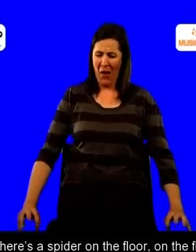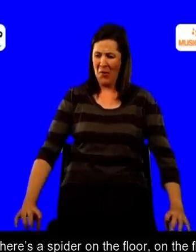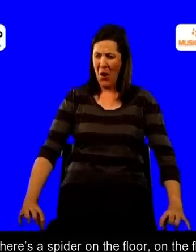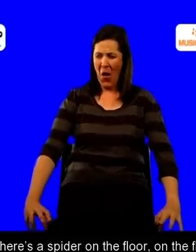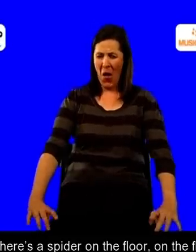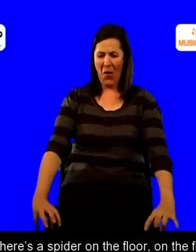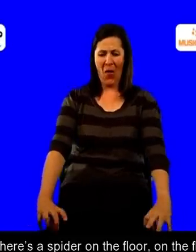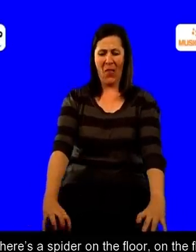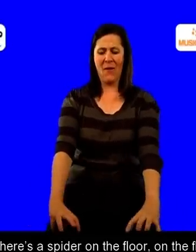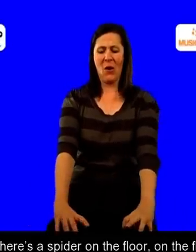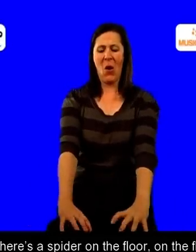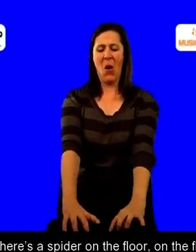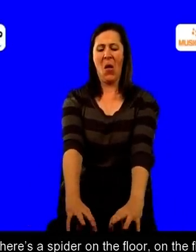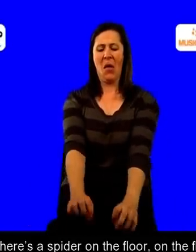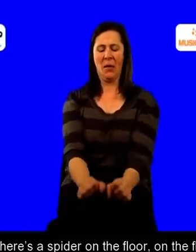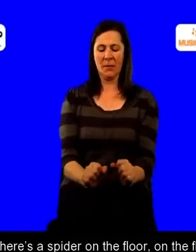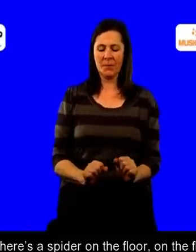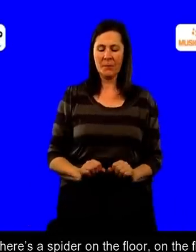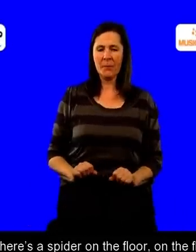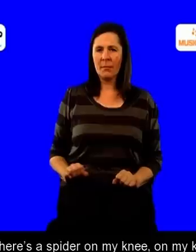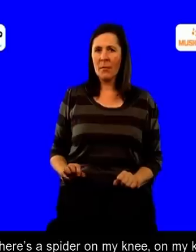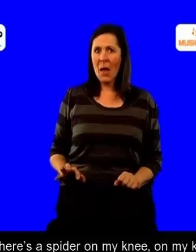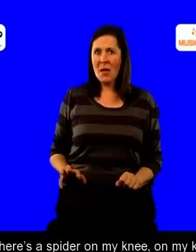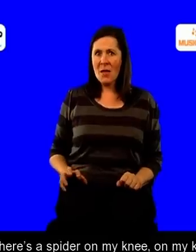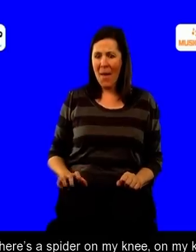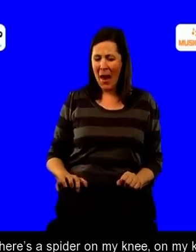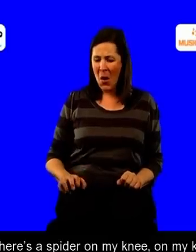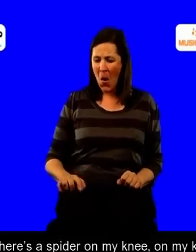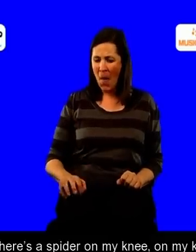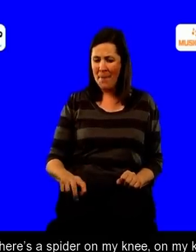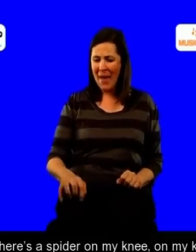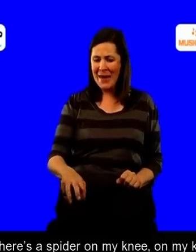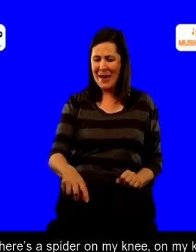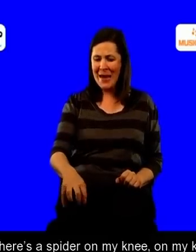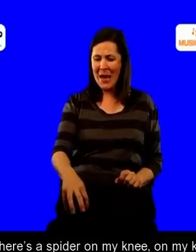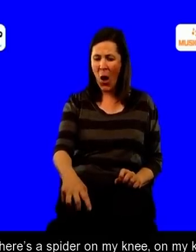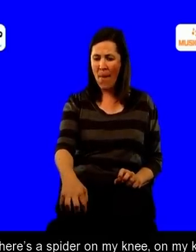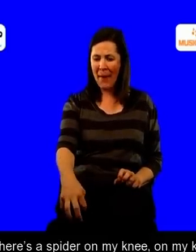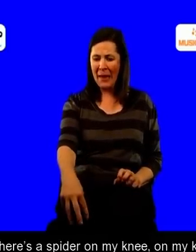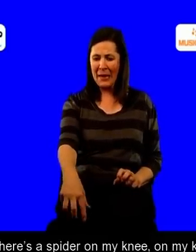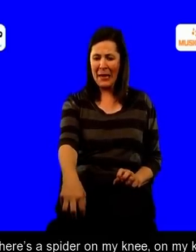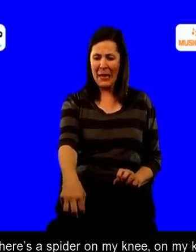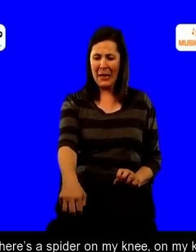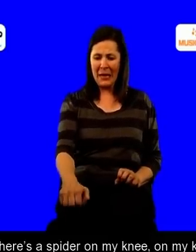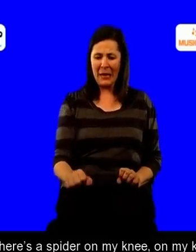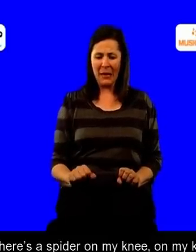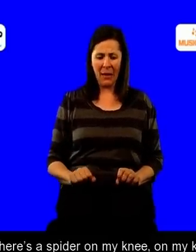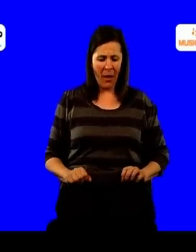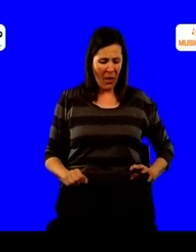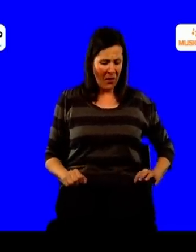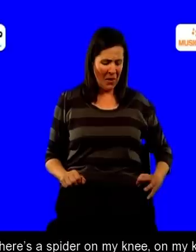on the floor, on the floor There's a spider on my knee, on my knee